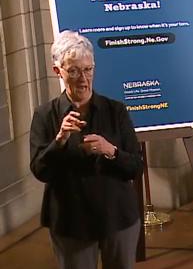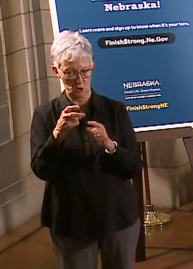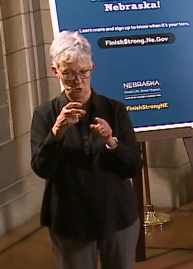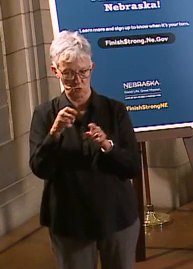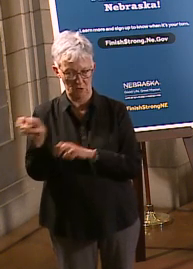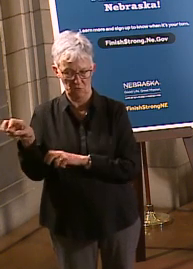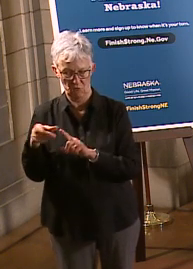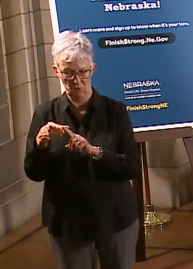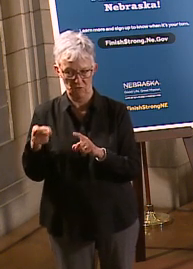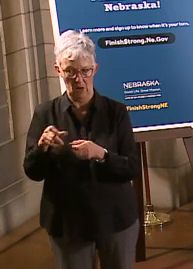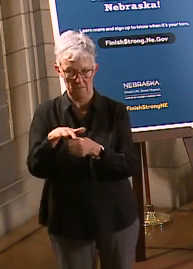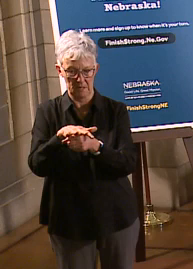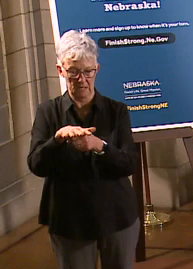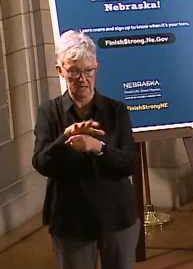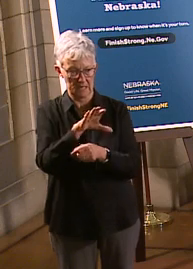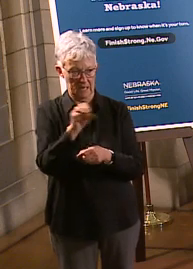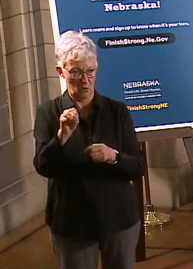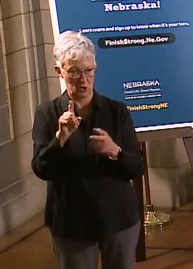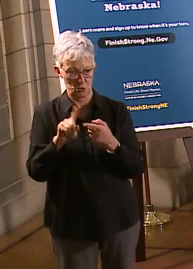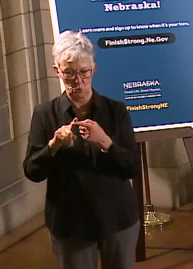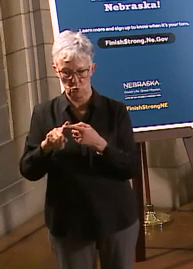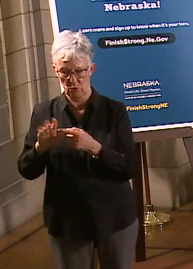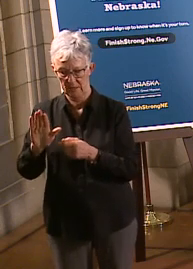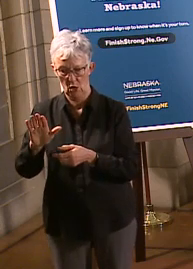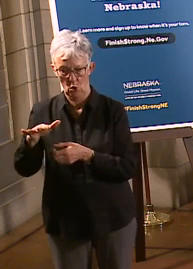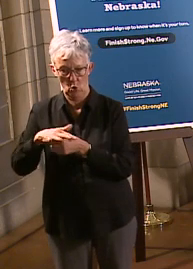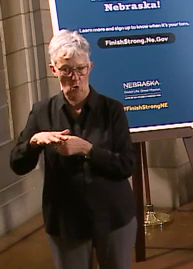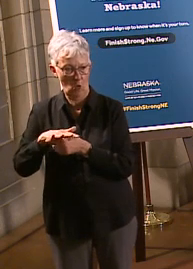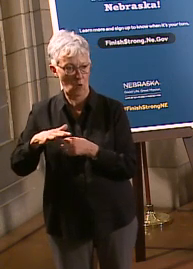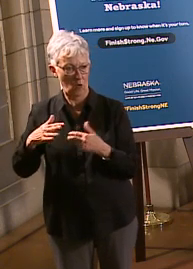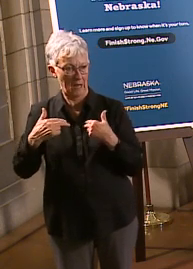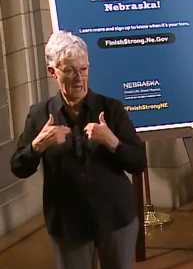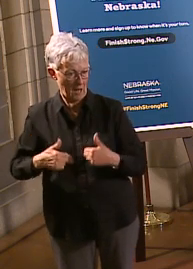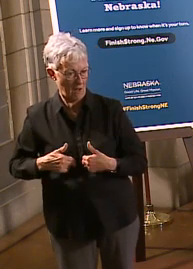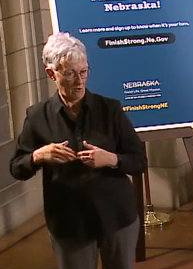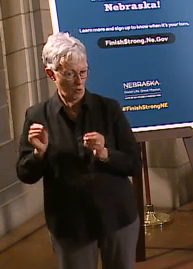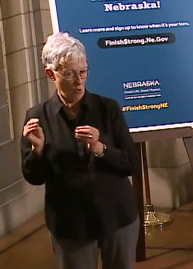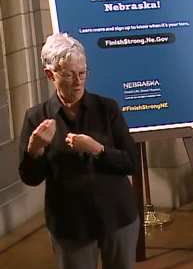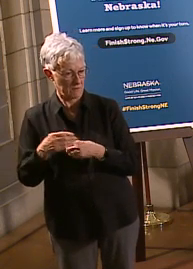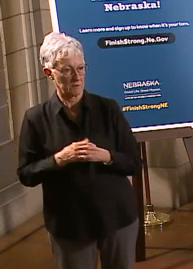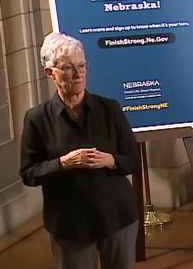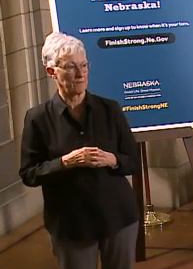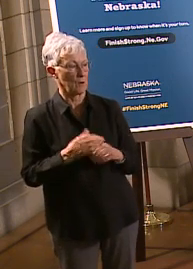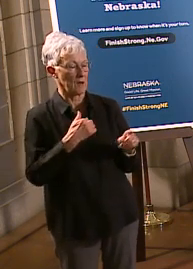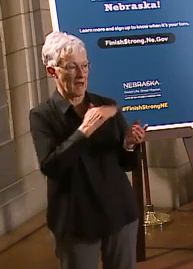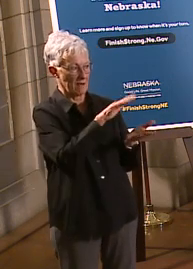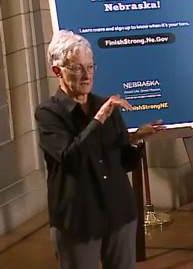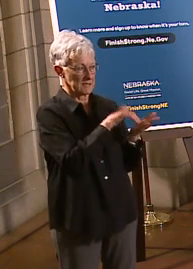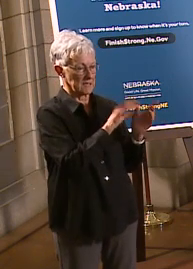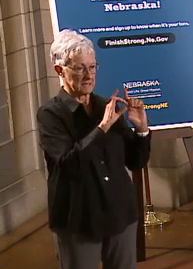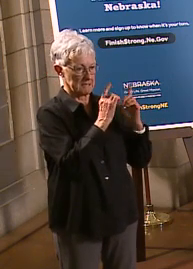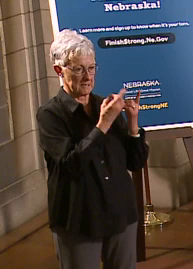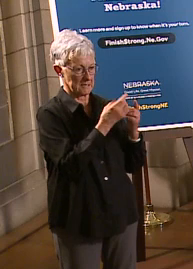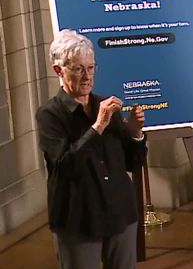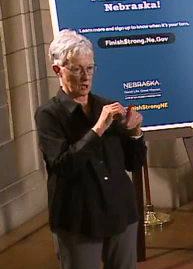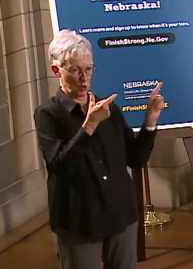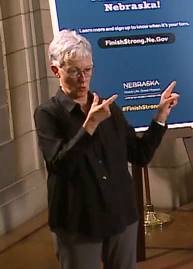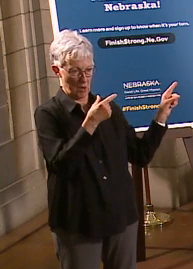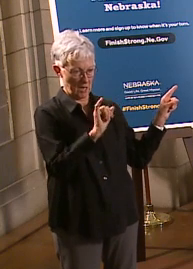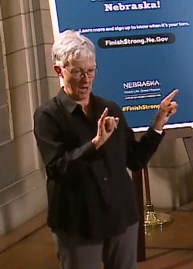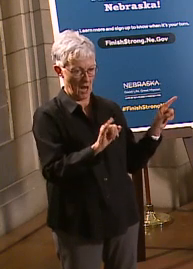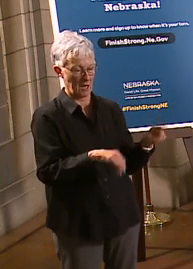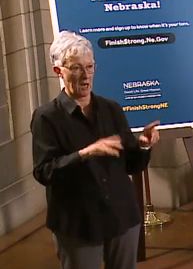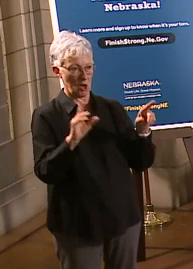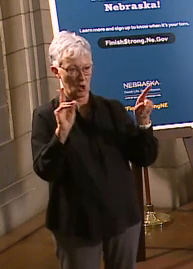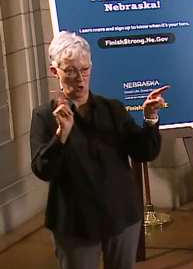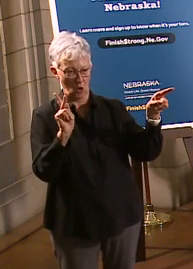the ones that are kind of front runners right now, we have Central District, which is in the Grand Island area. We have Two Rivers, which is in the Kearney